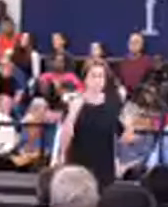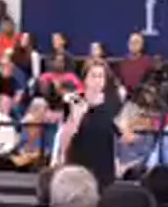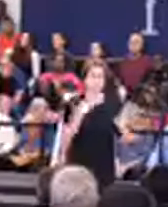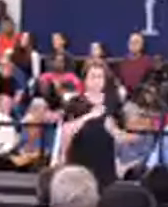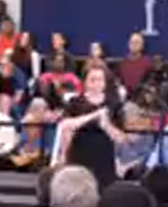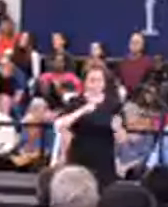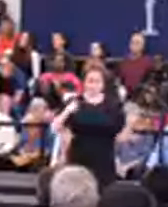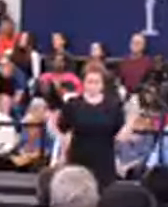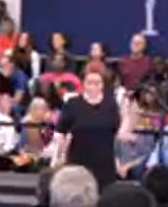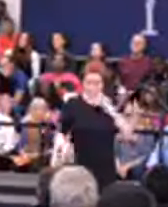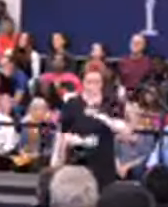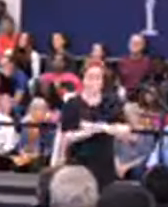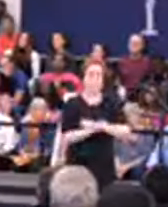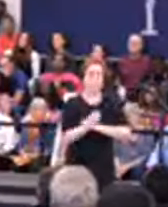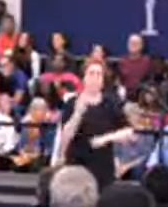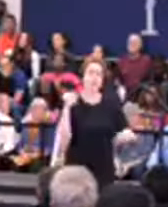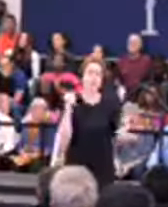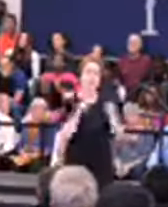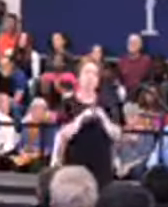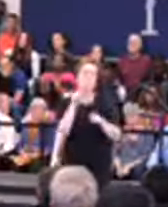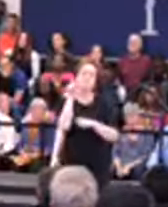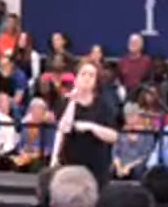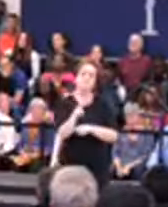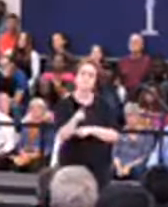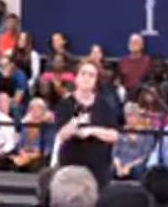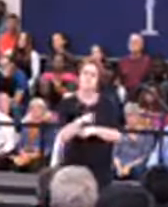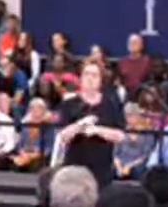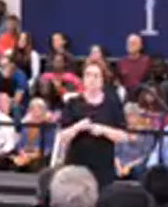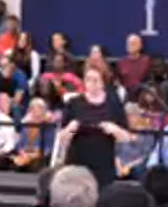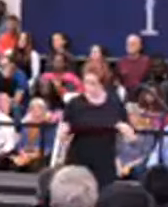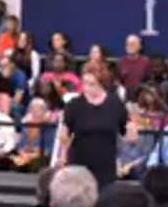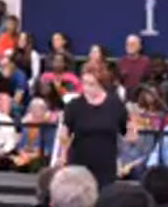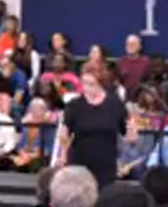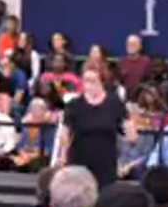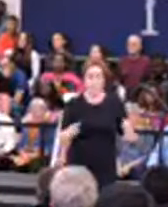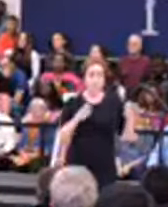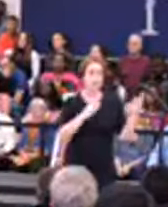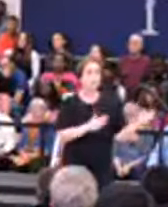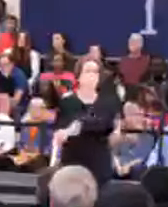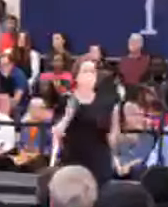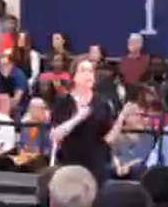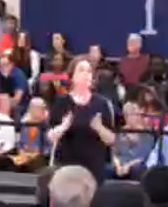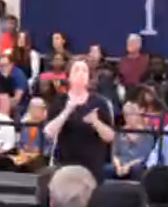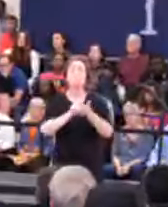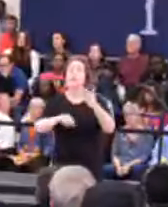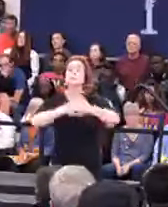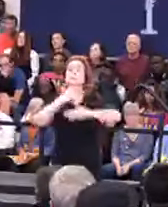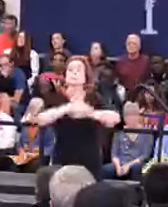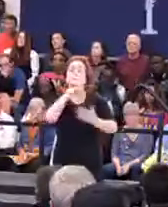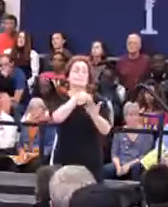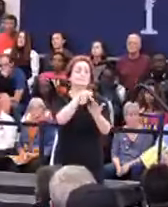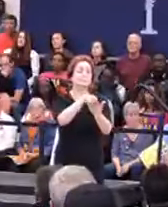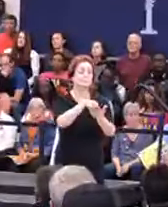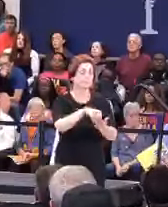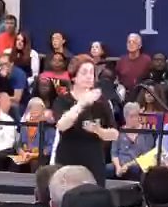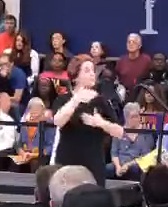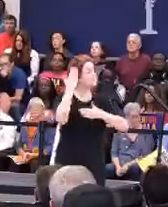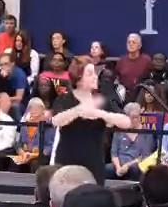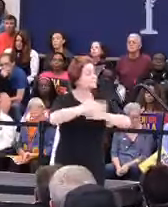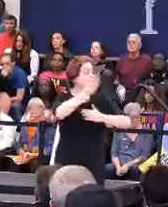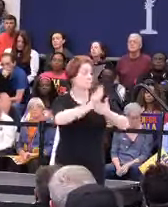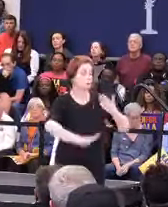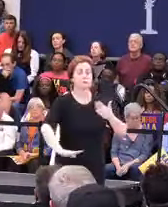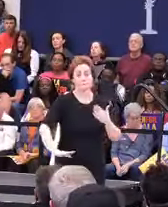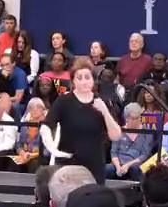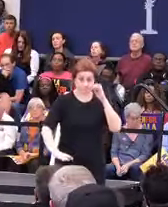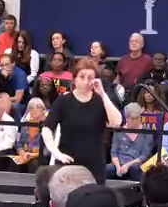turning the page, we also must be prepared to write the next chapter. To write the